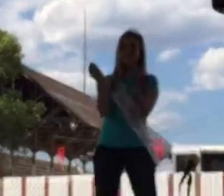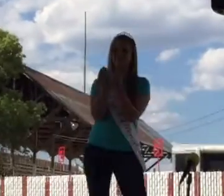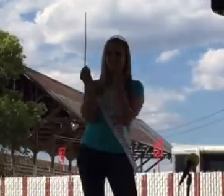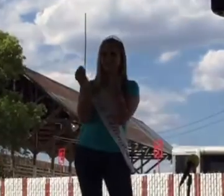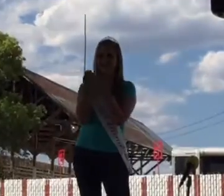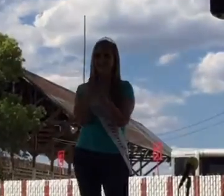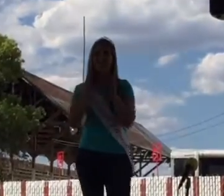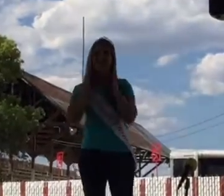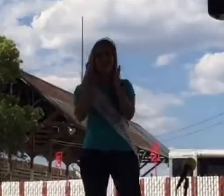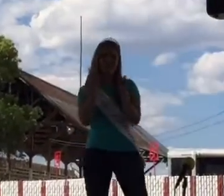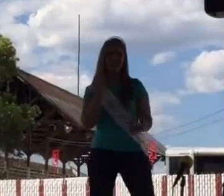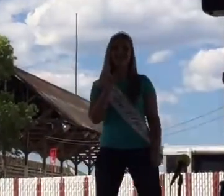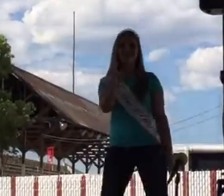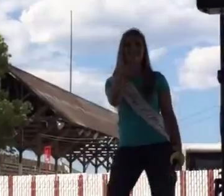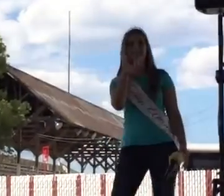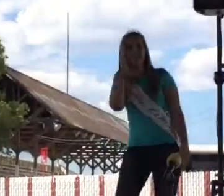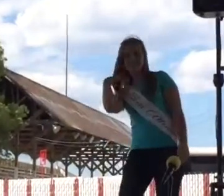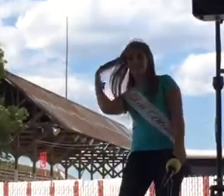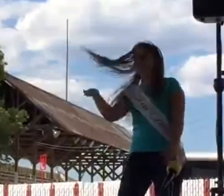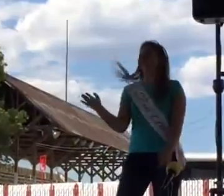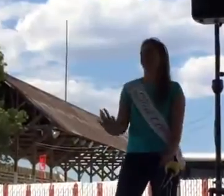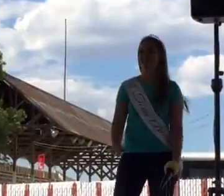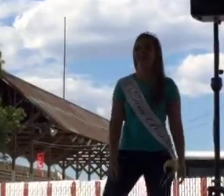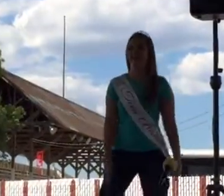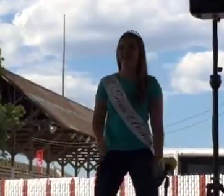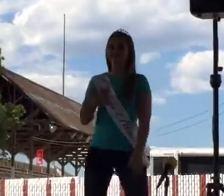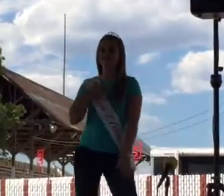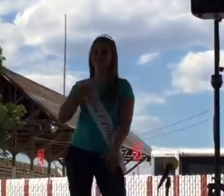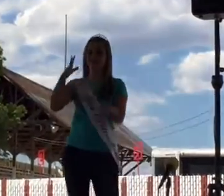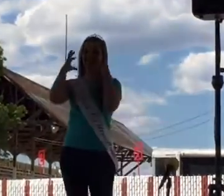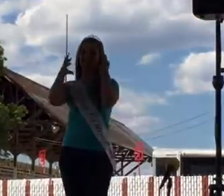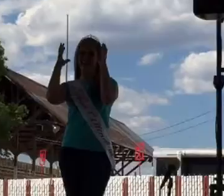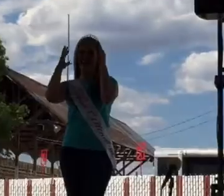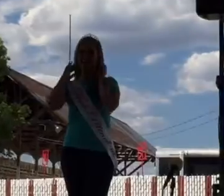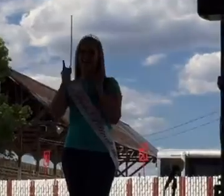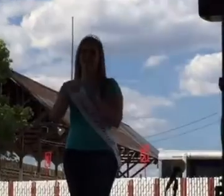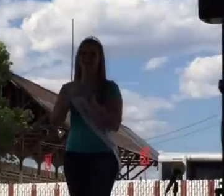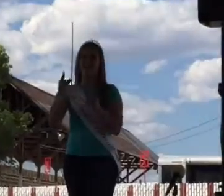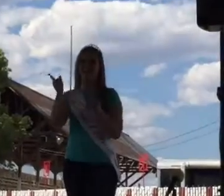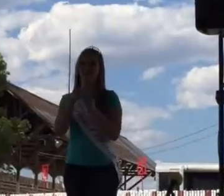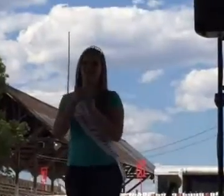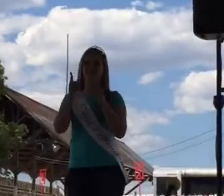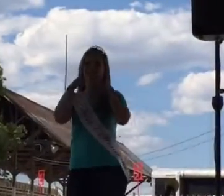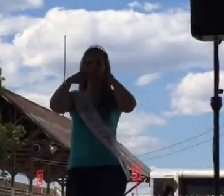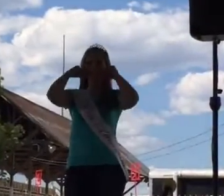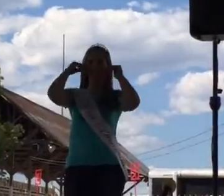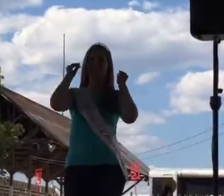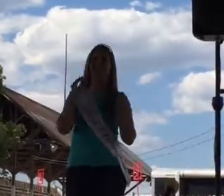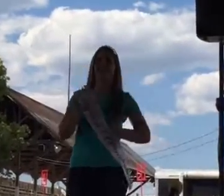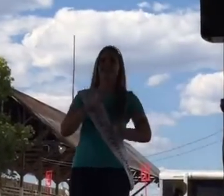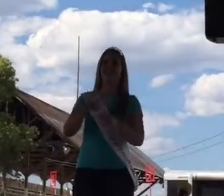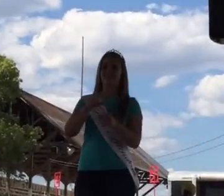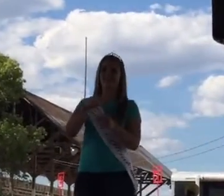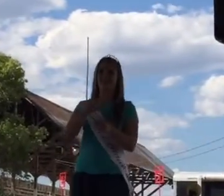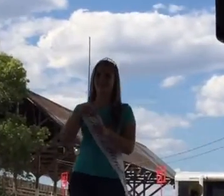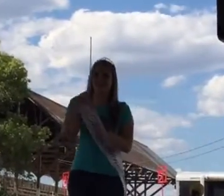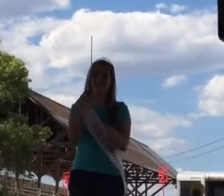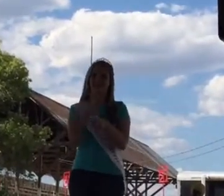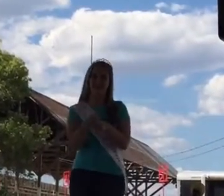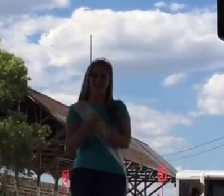nobody else The way that you lift your hair gets me overwhelmed But when you smile at the ground it ain't